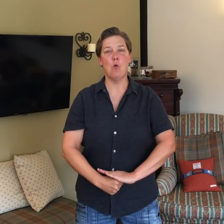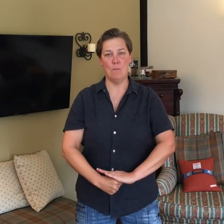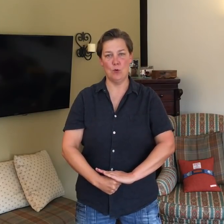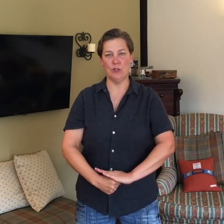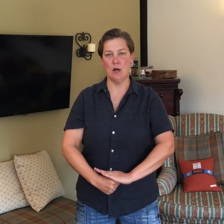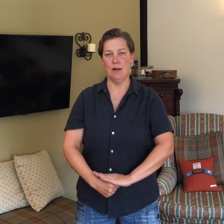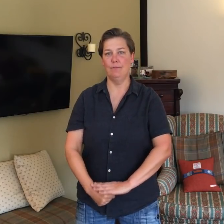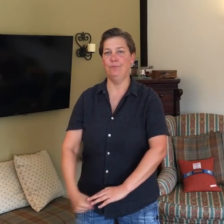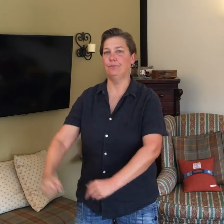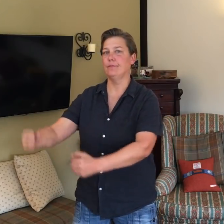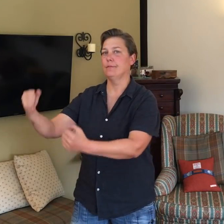more time.